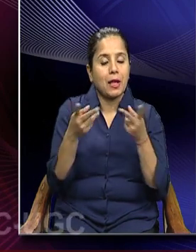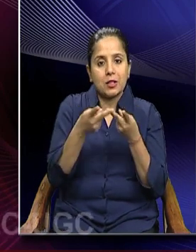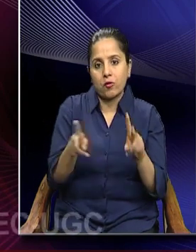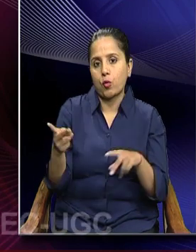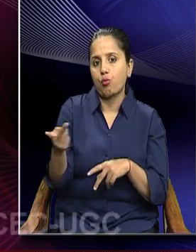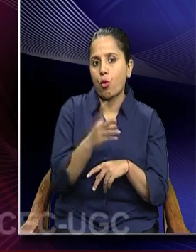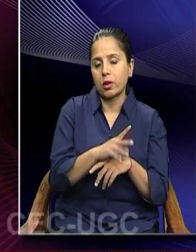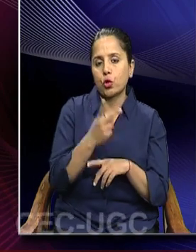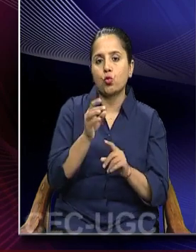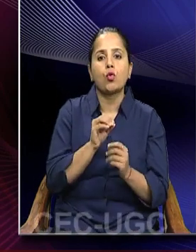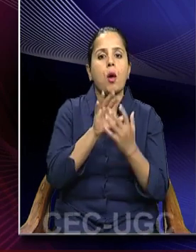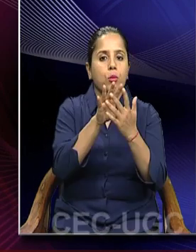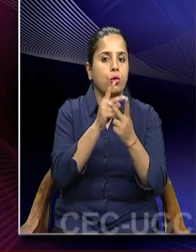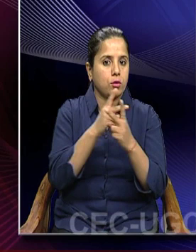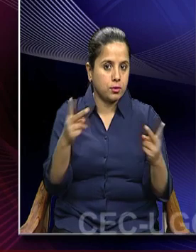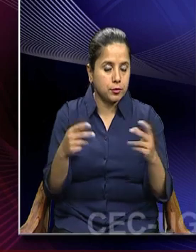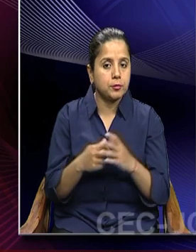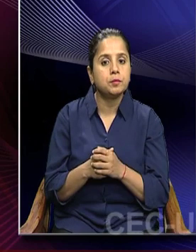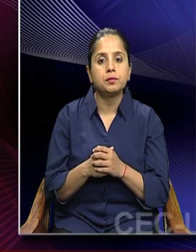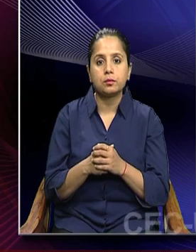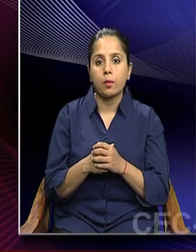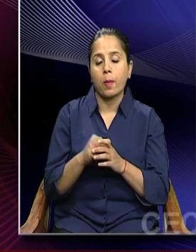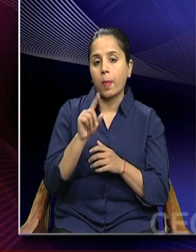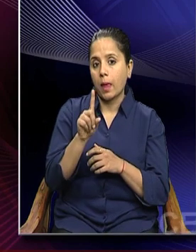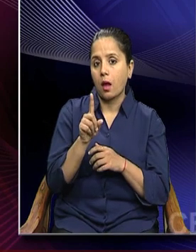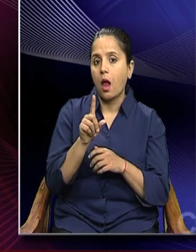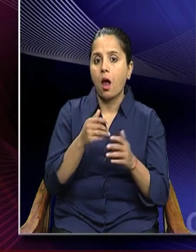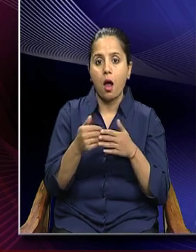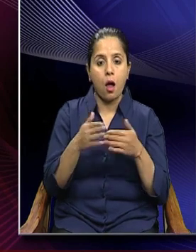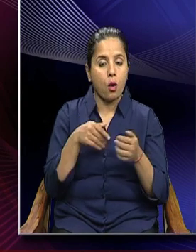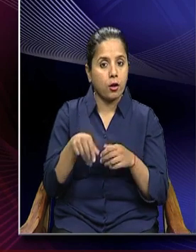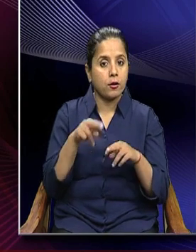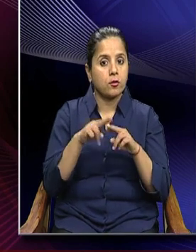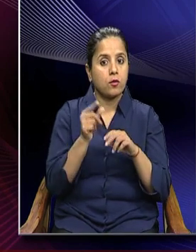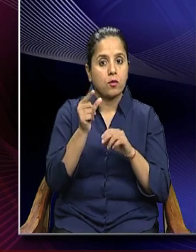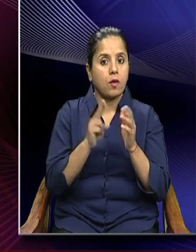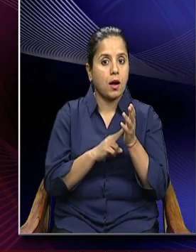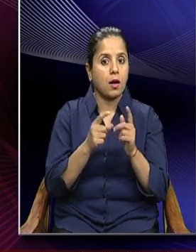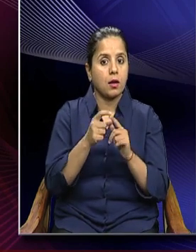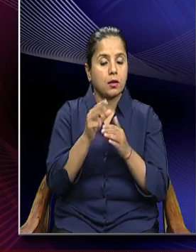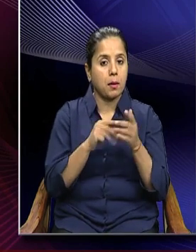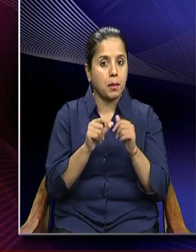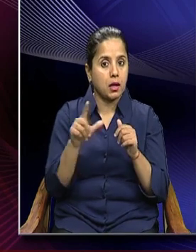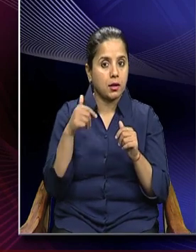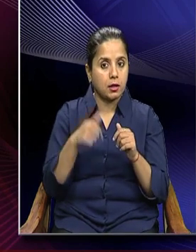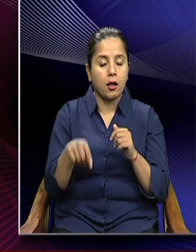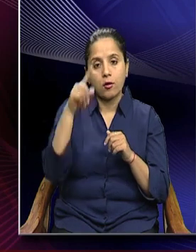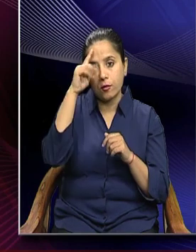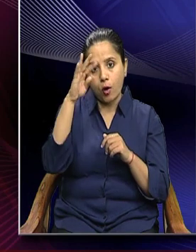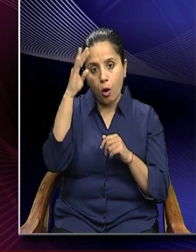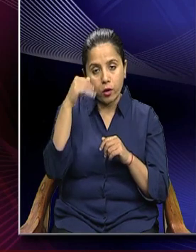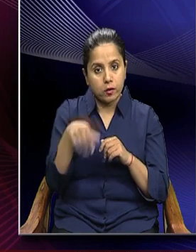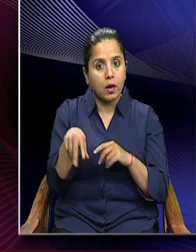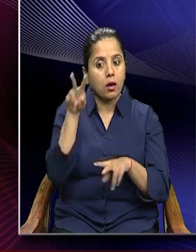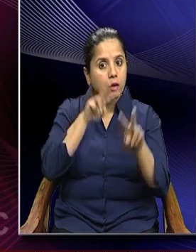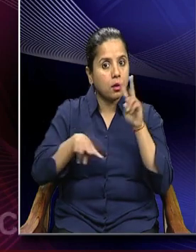between the two approaches. But however, the fundamental differences lie in the philosophical